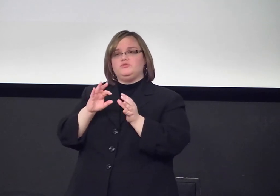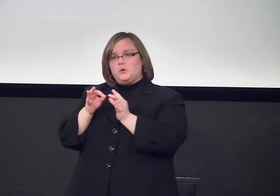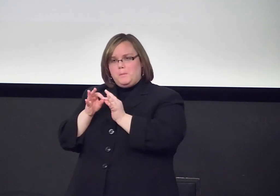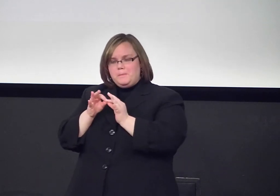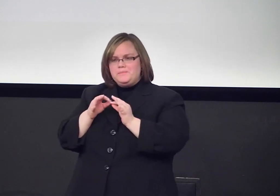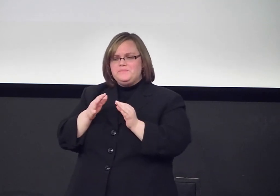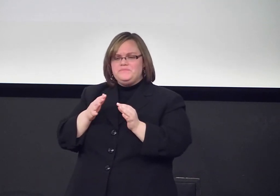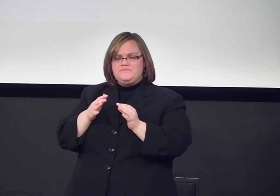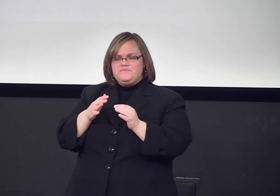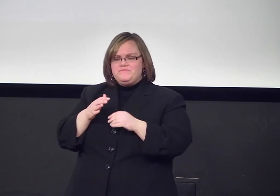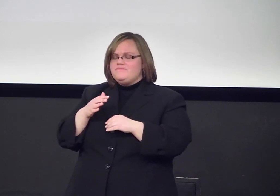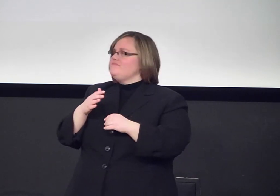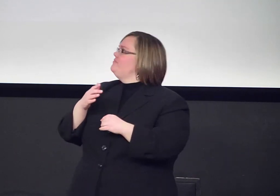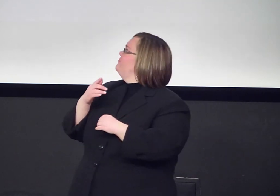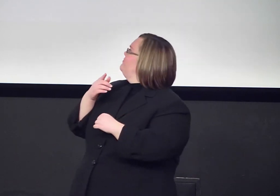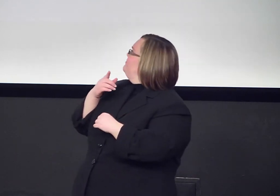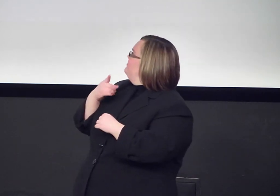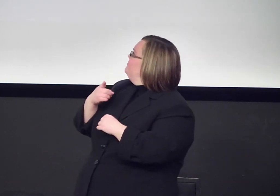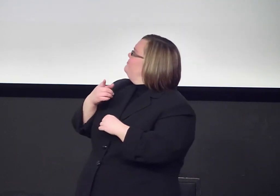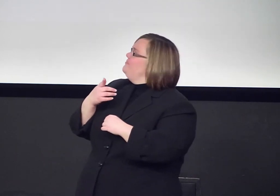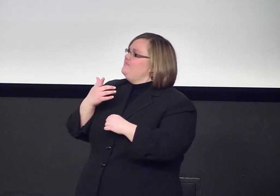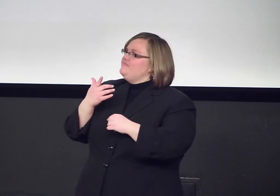and the interpreter proceeds to interpret the call.